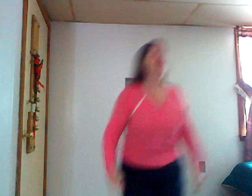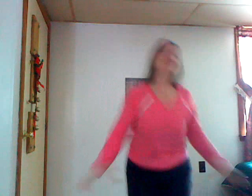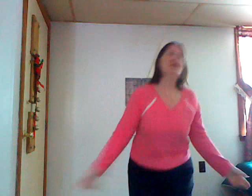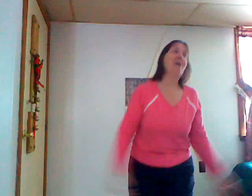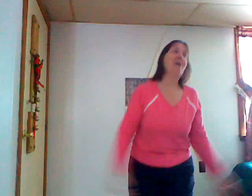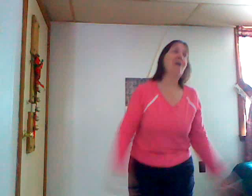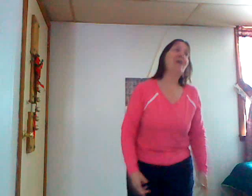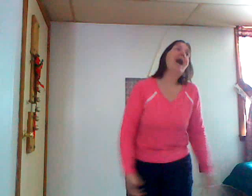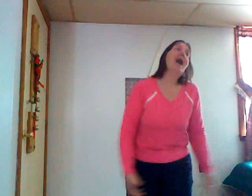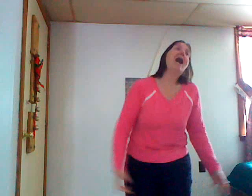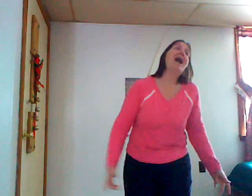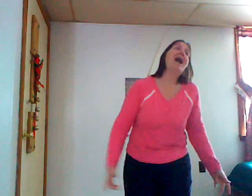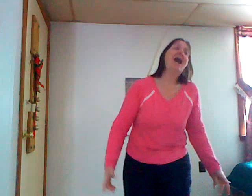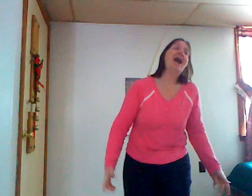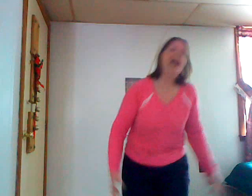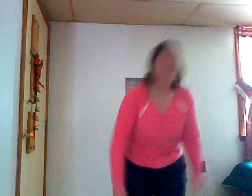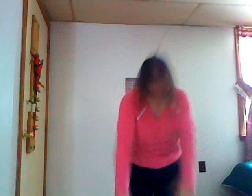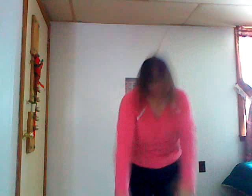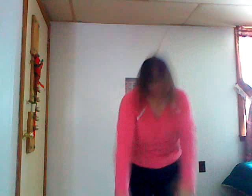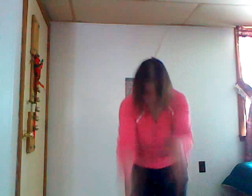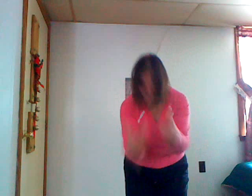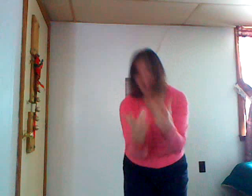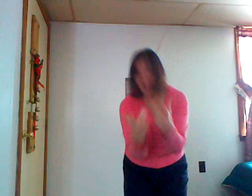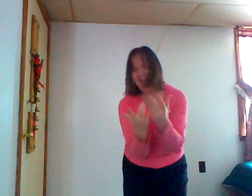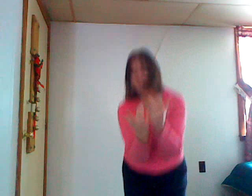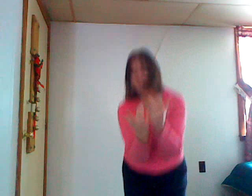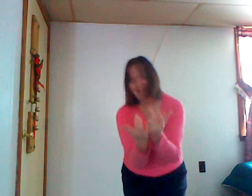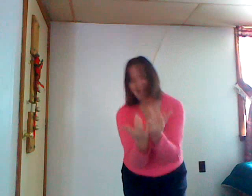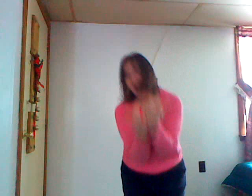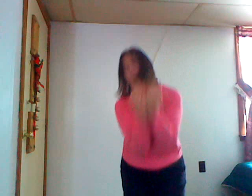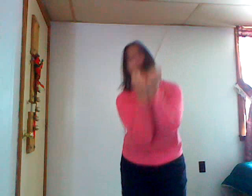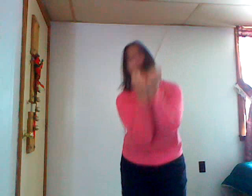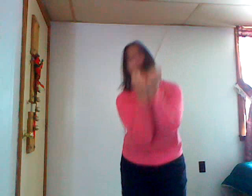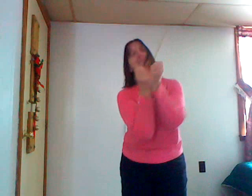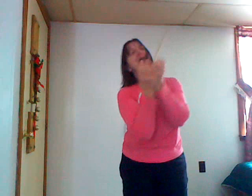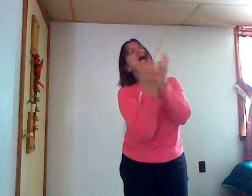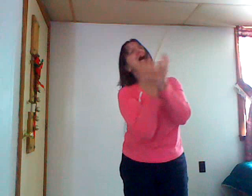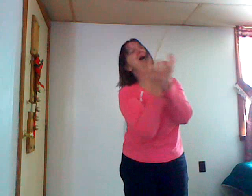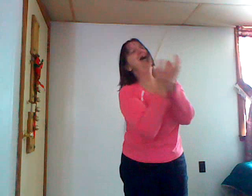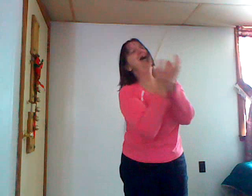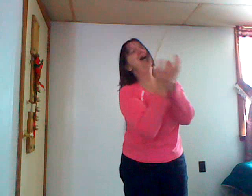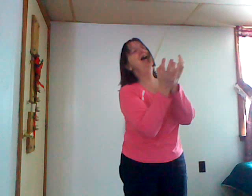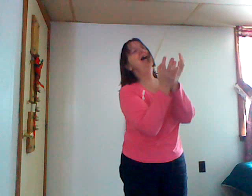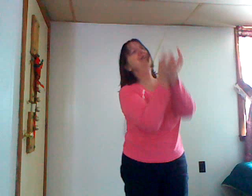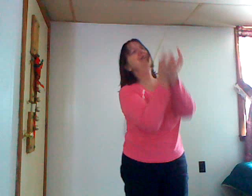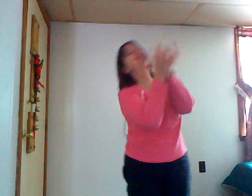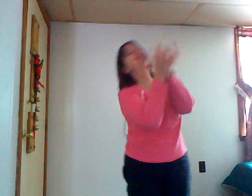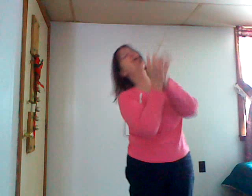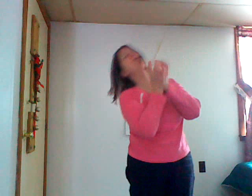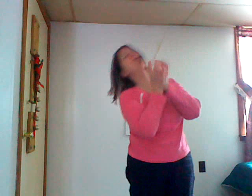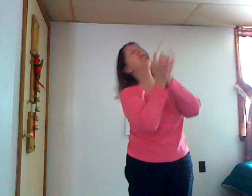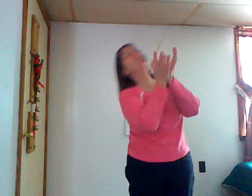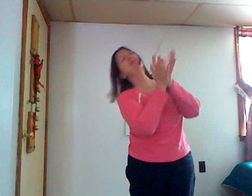your mind. Like a bridge over